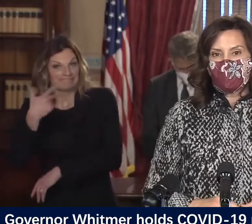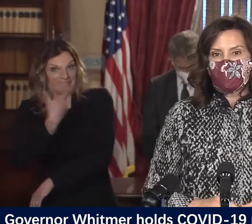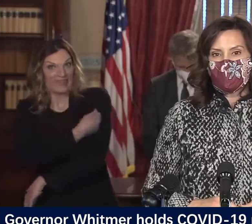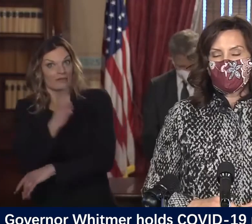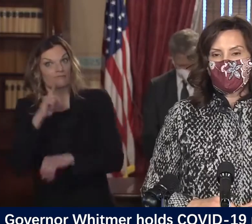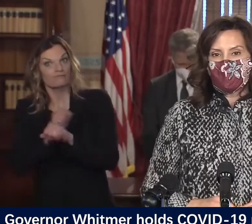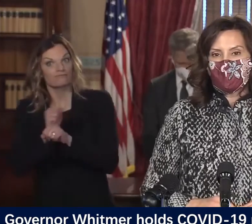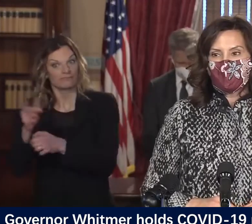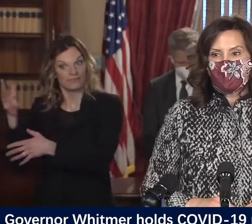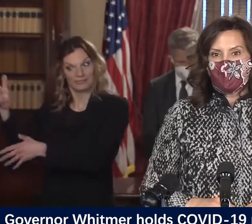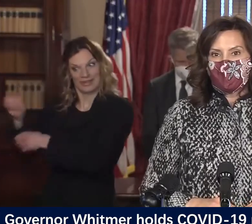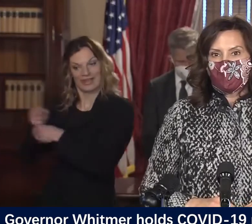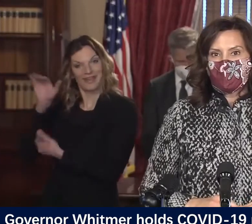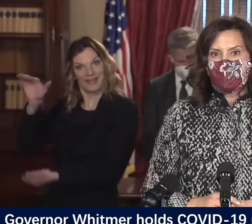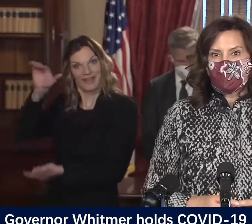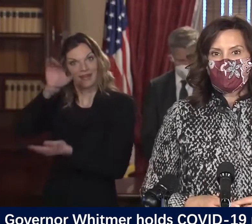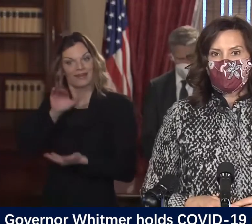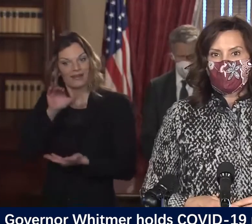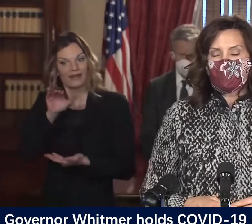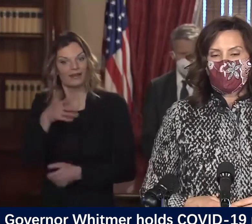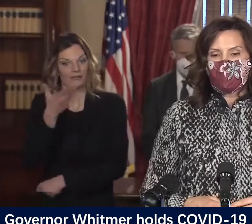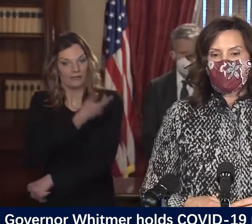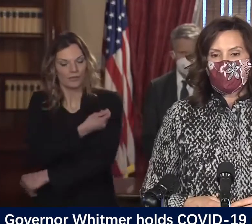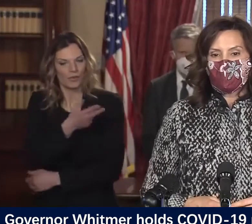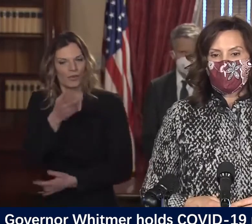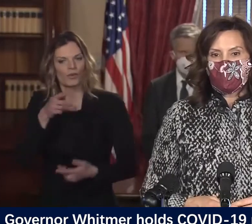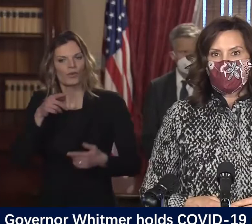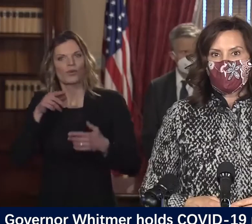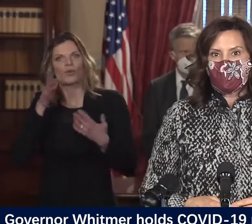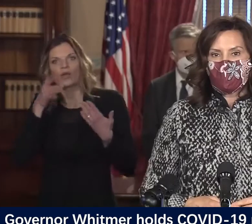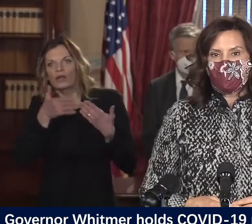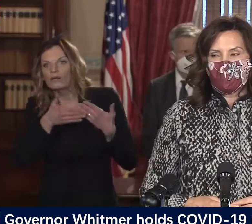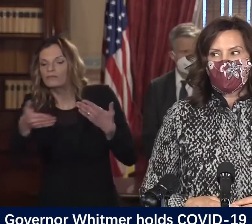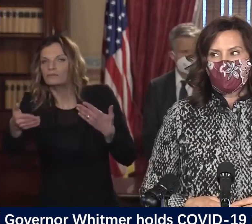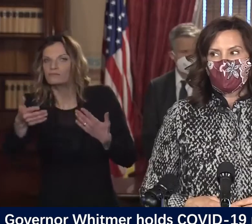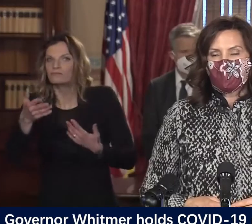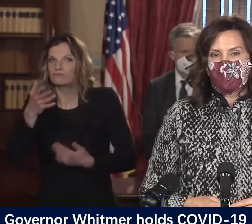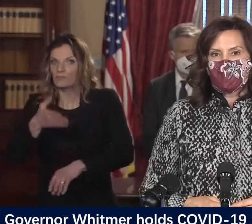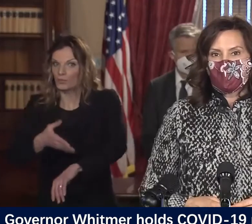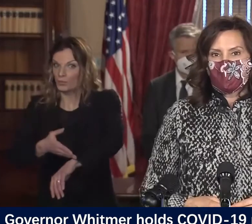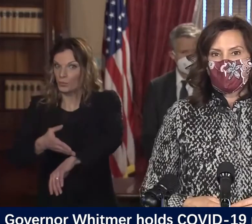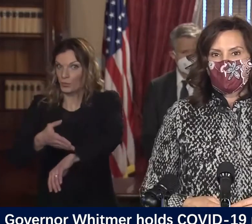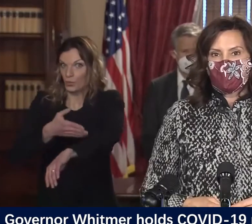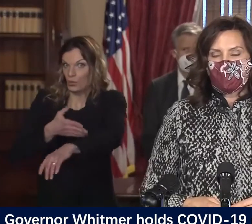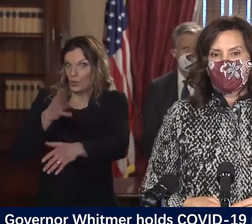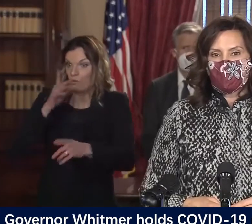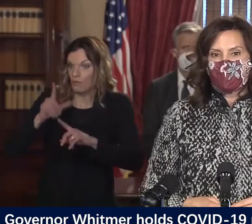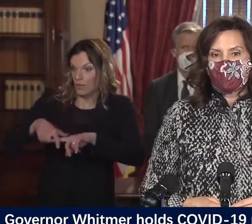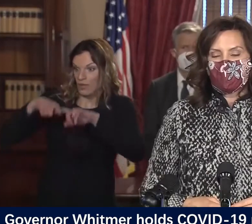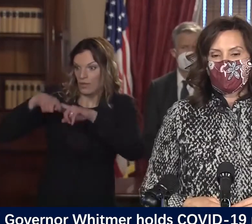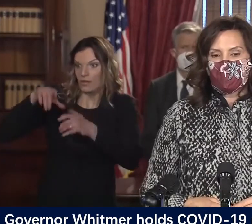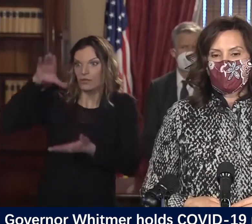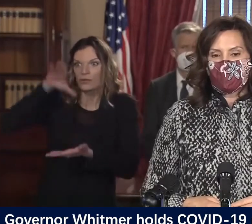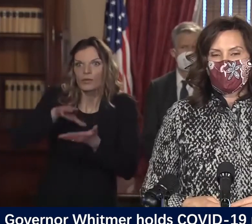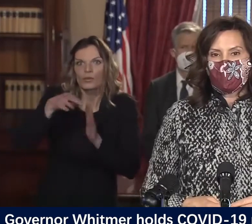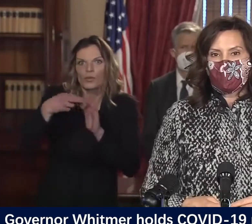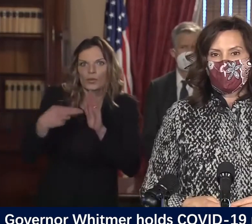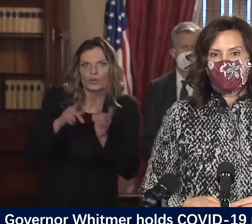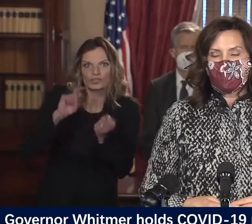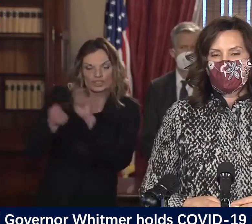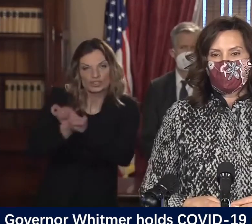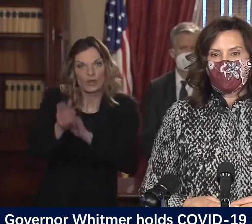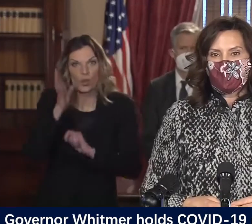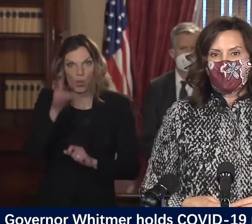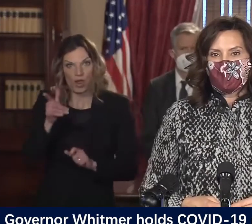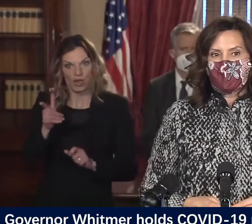timeline for when we will see the impact, since we've been talking about 14 days since an event where we'll see an impact? Will it be more sudden